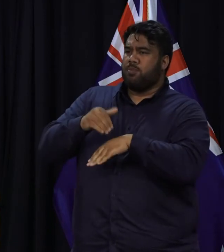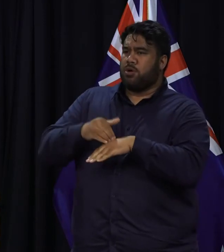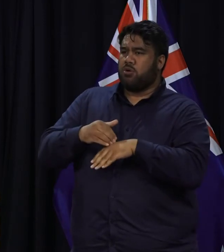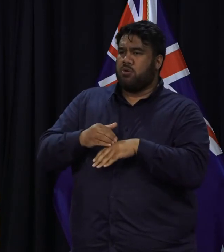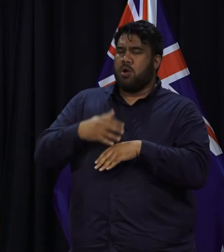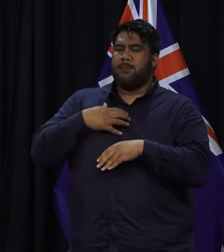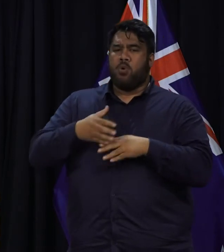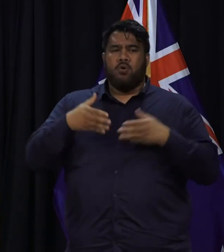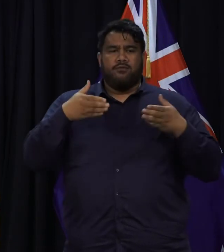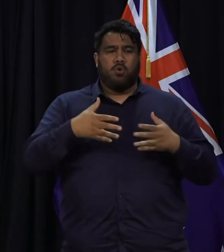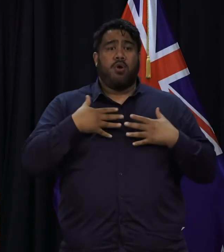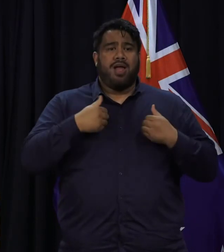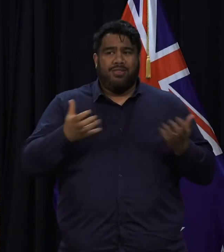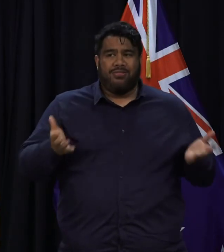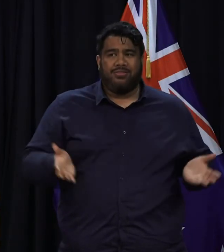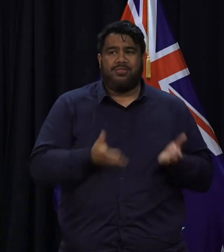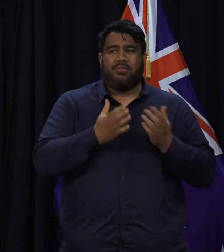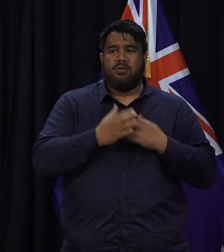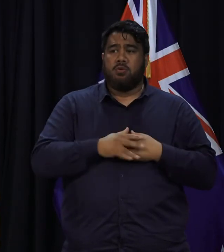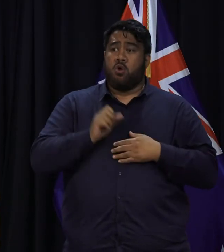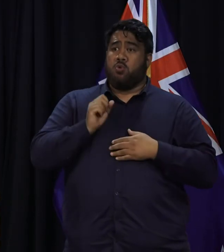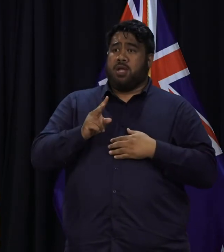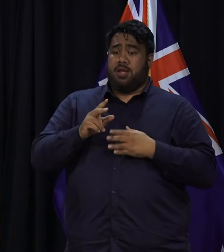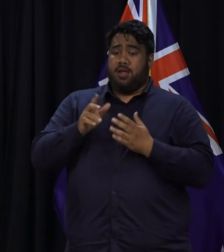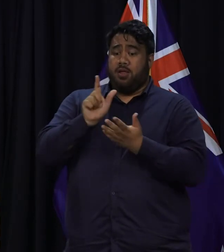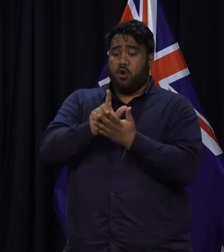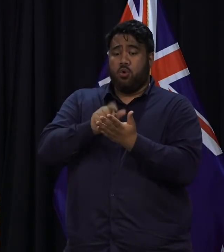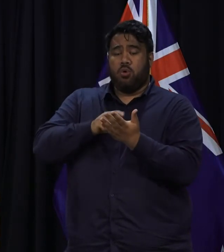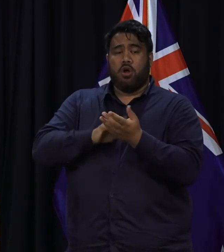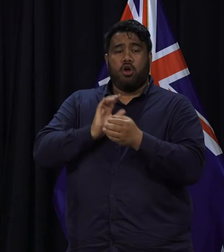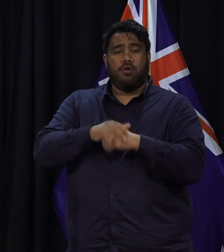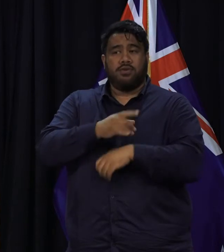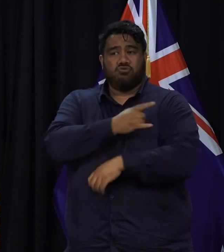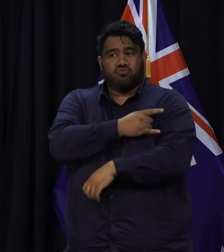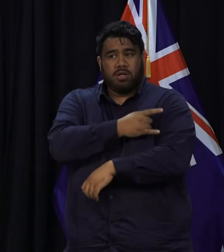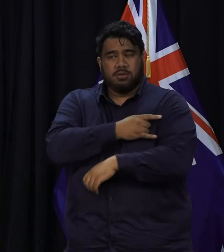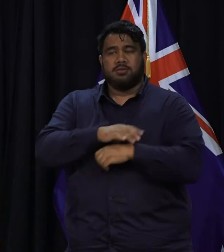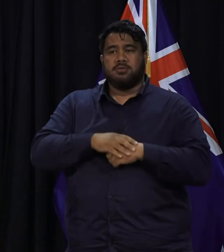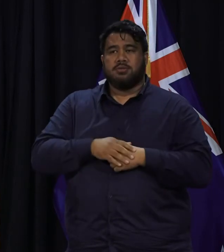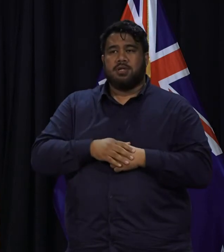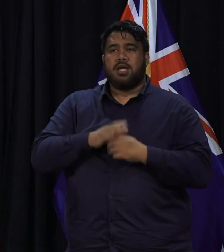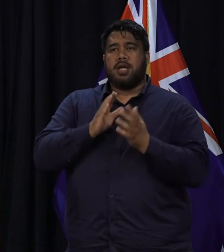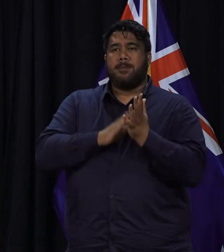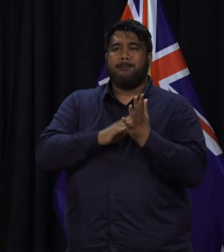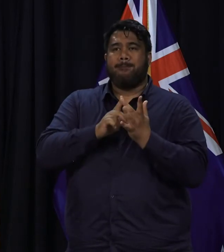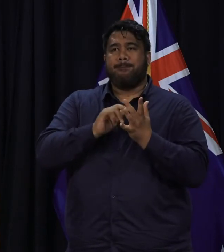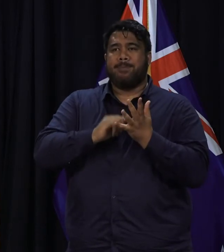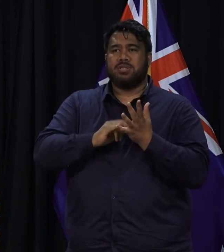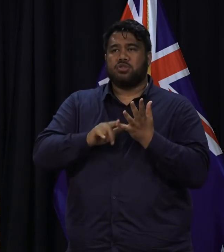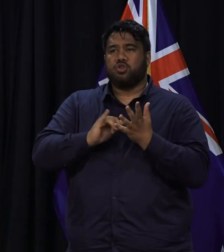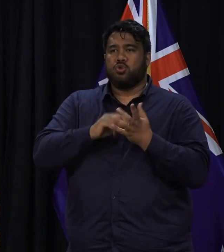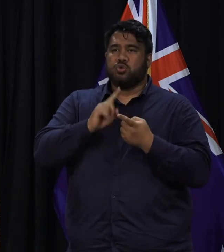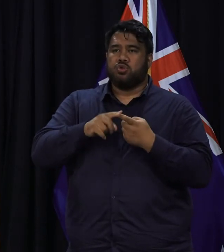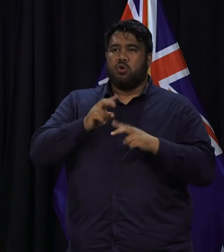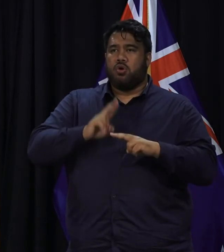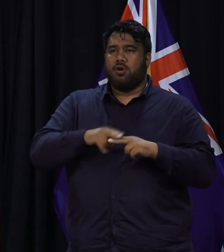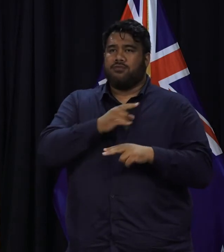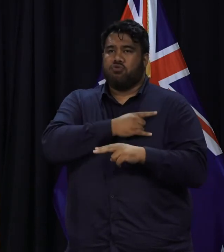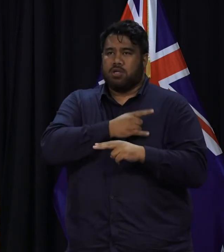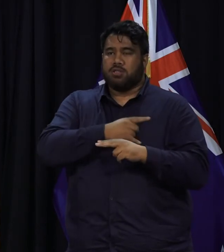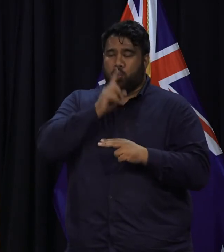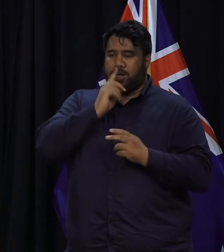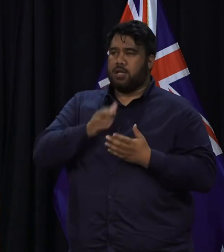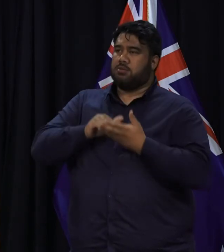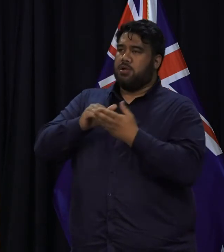have made already changes to the Misuse of Drugs the Act that give direction to the police that unless it's in the public interest to do